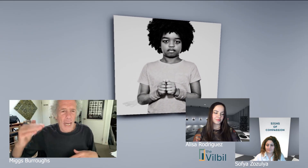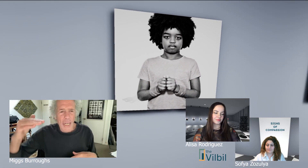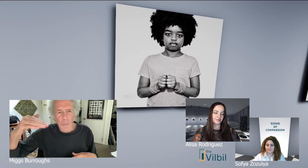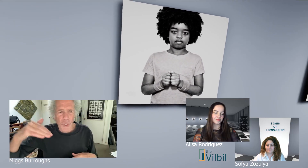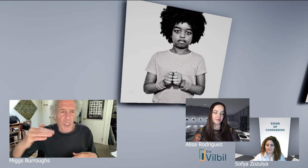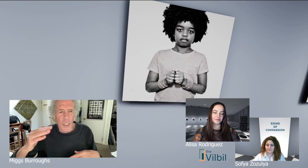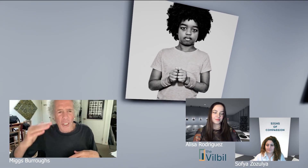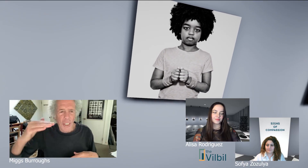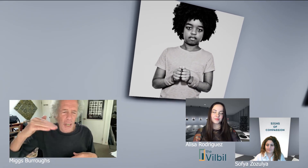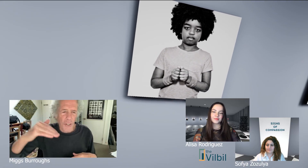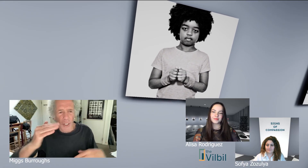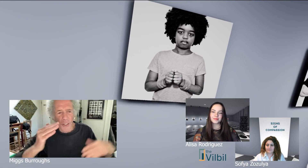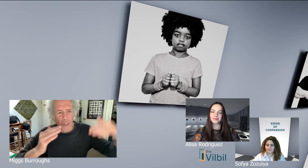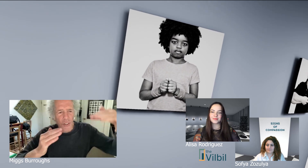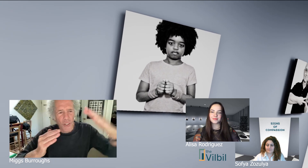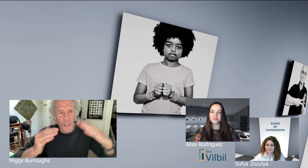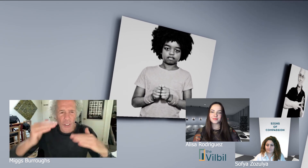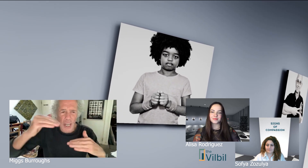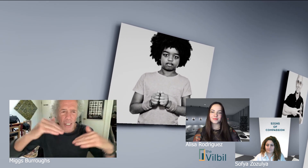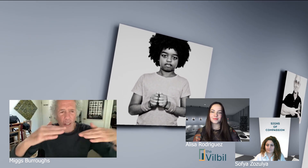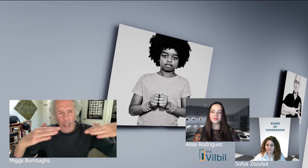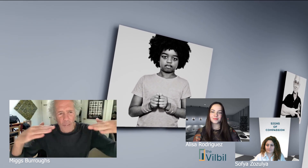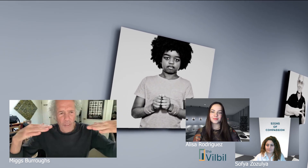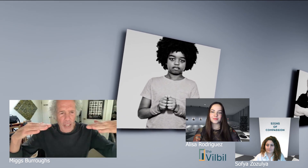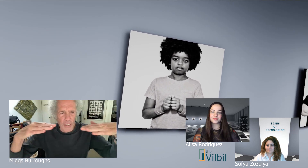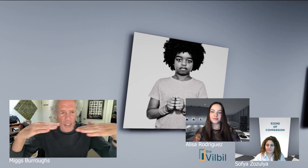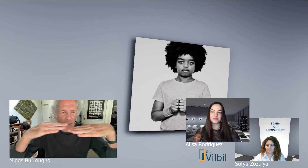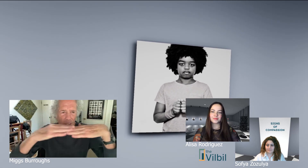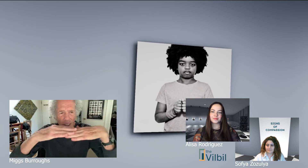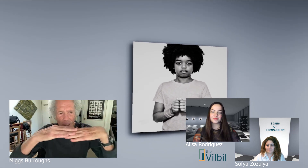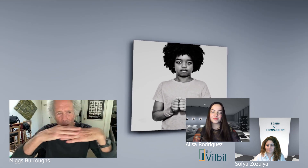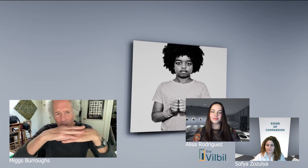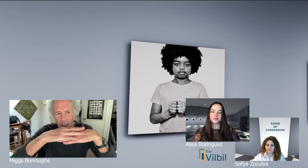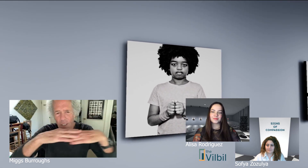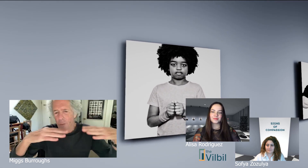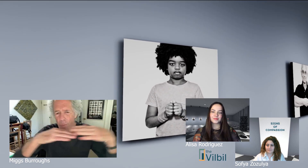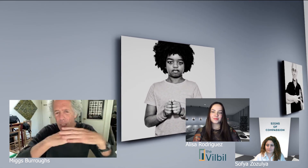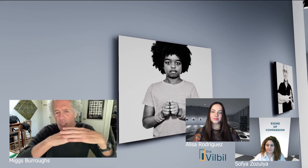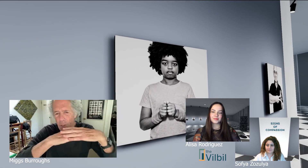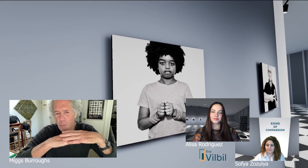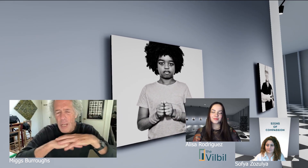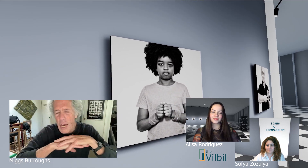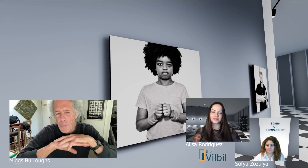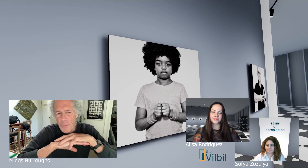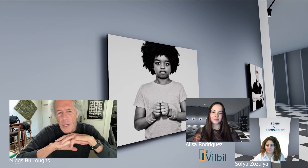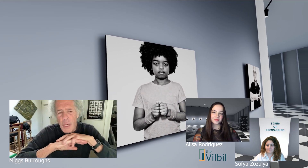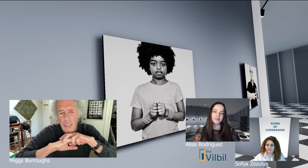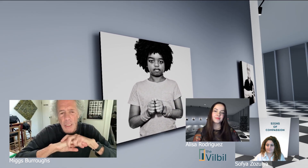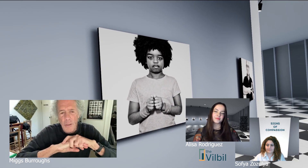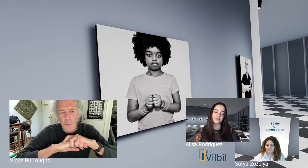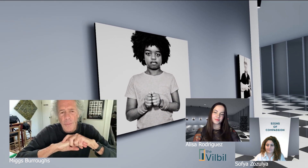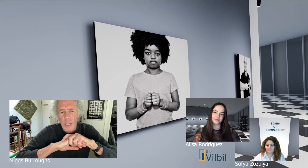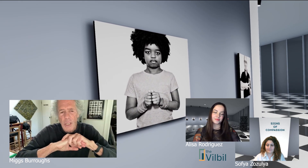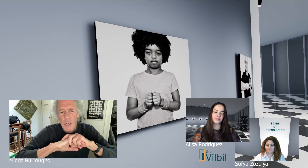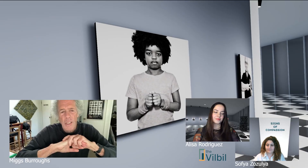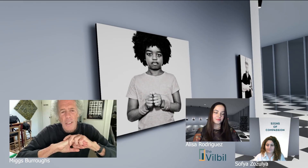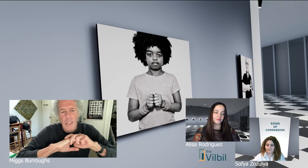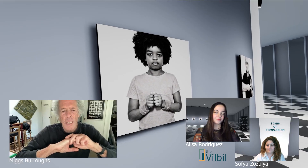adding machine and calculators and this and that. And finally, we meet and overlap, and